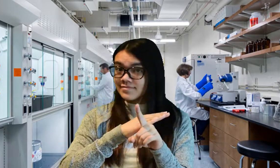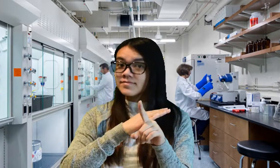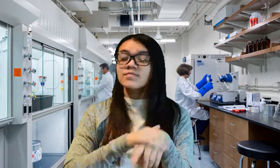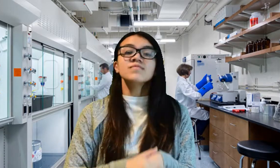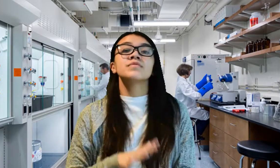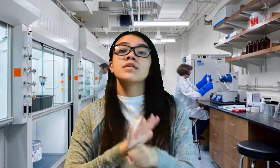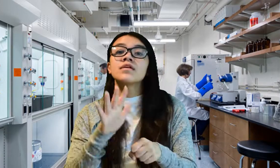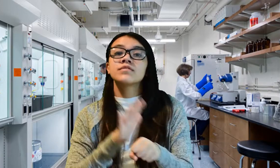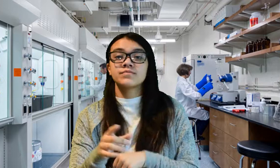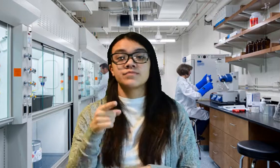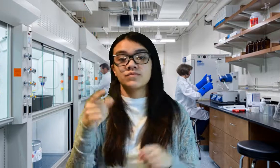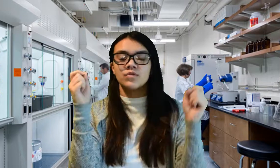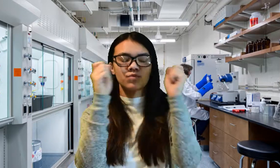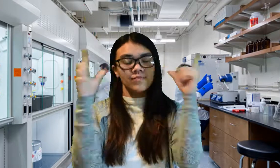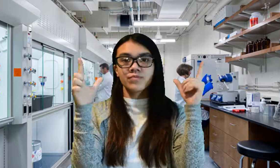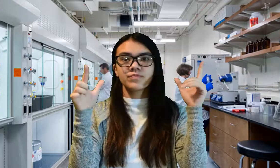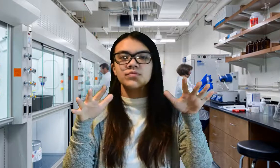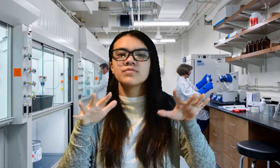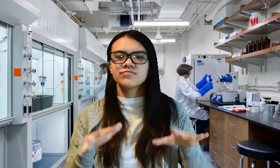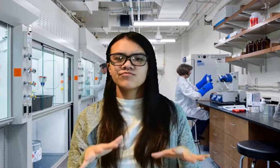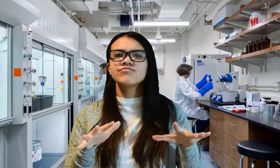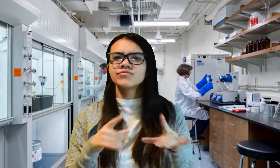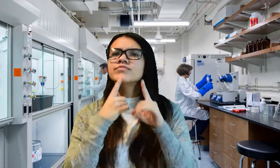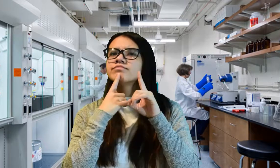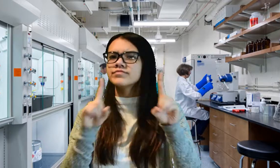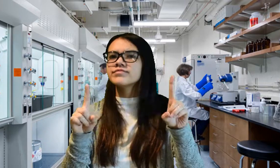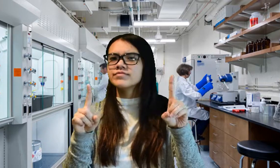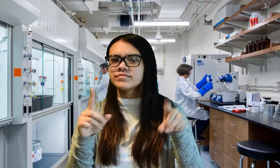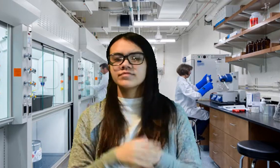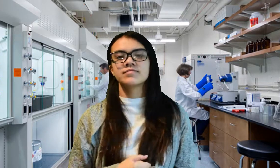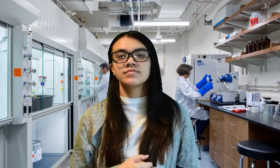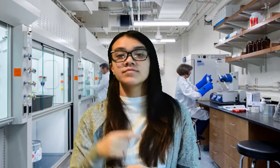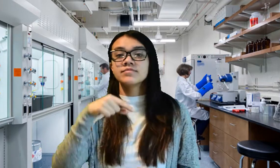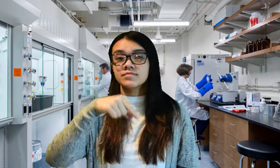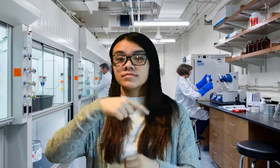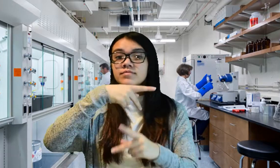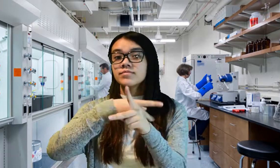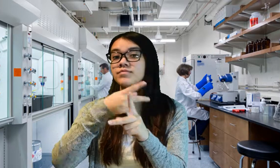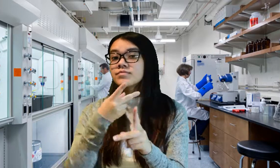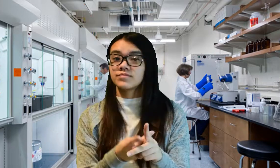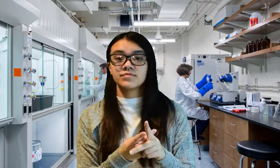and wake you up in a calm yet effective manner. This product is truly